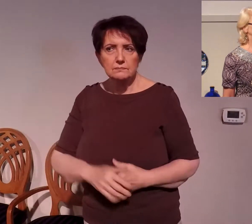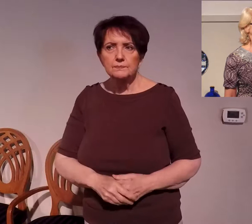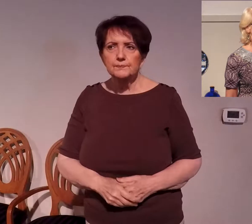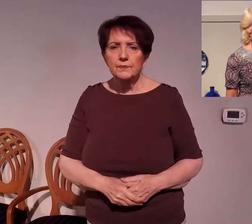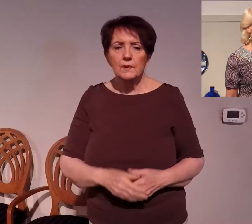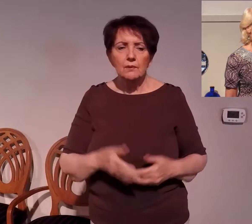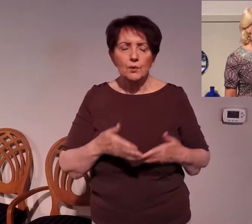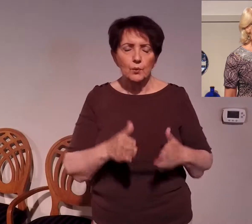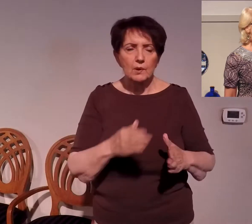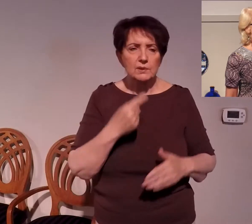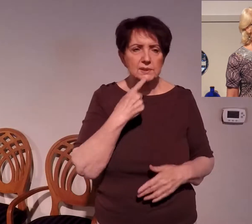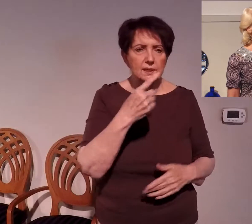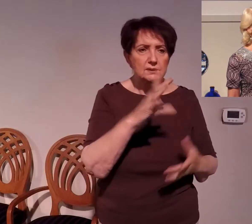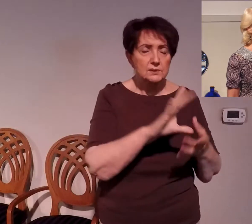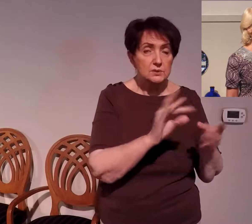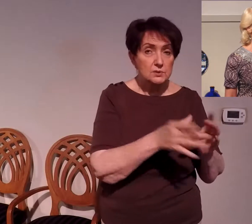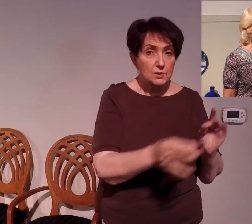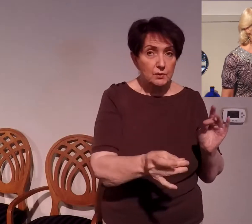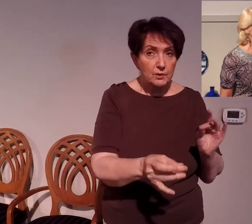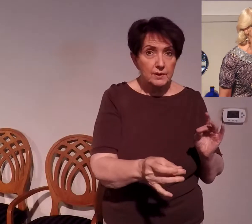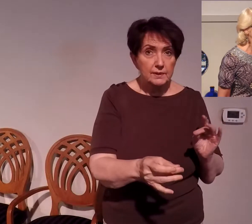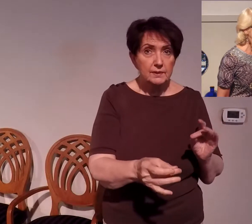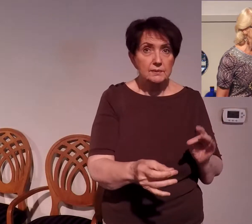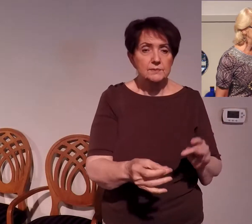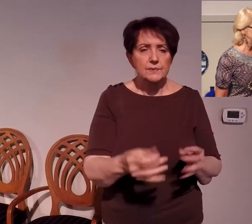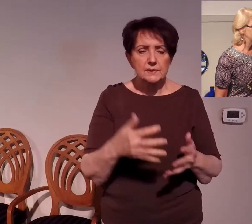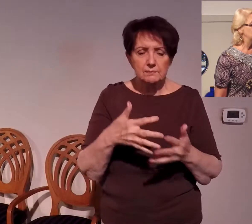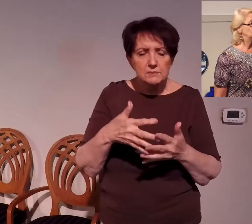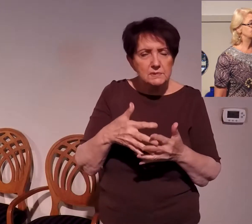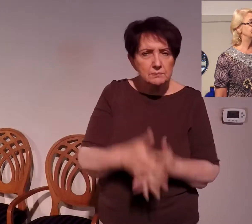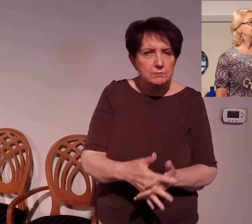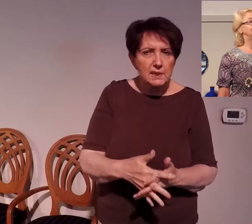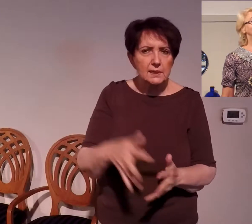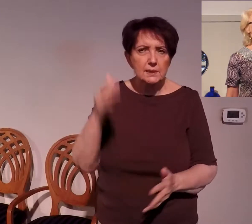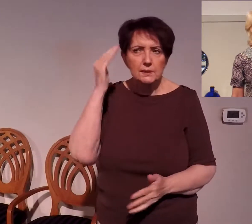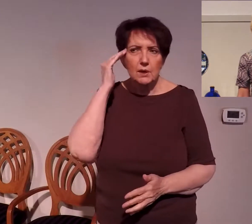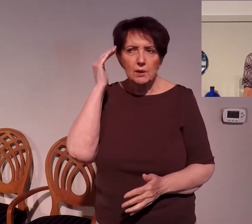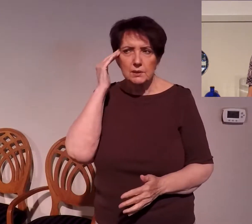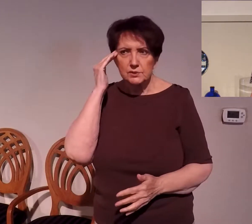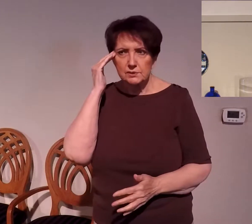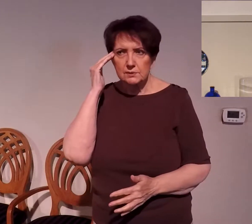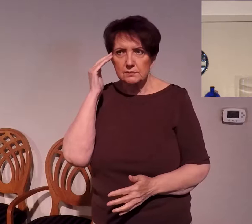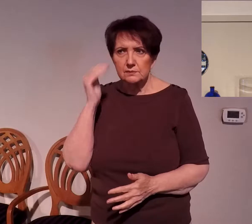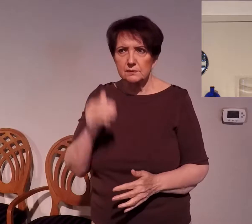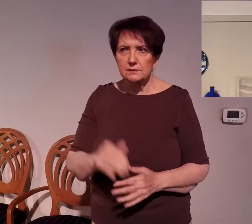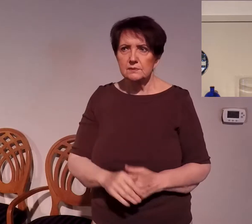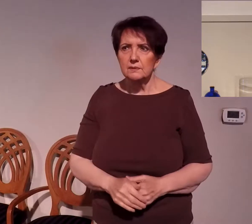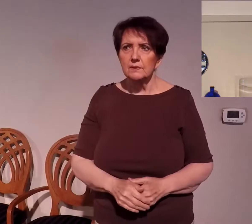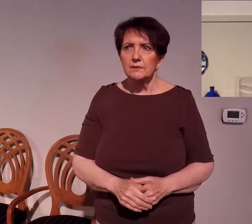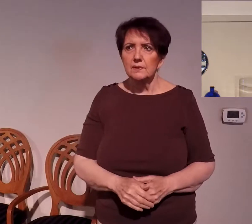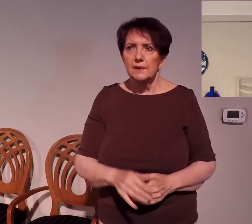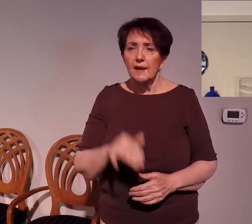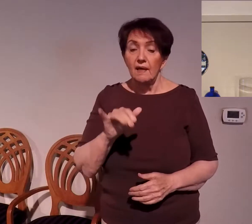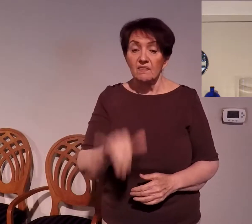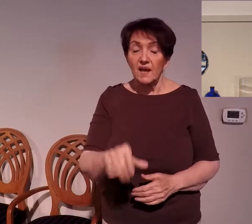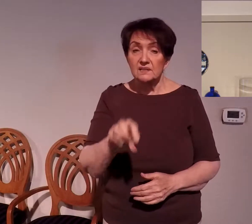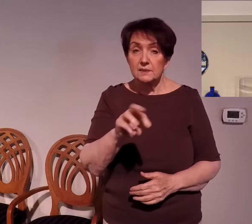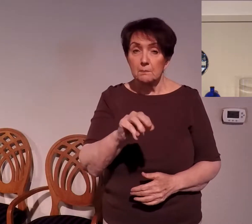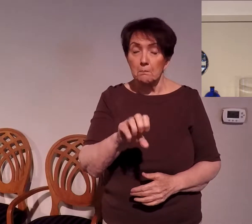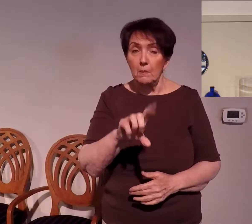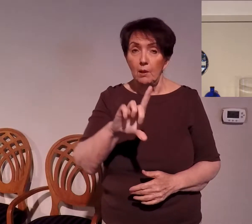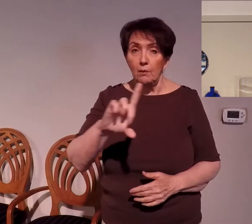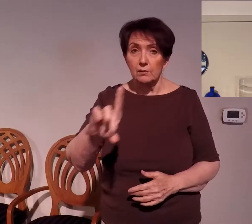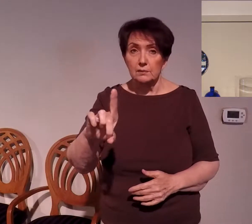story becomes that which is embedded in our consciousness, which then becomes that which is the mold that the universal